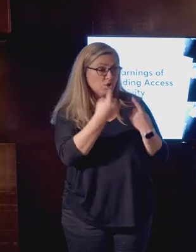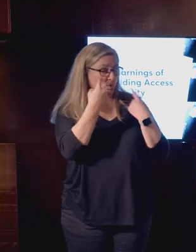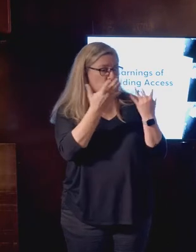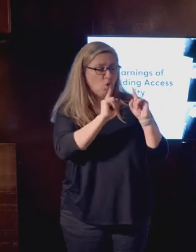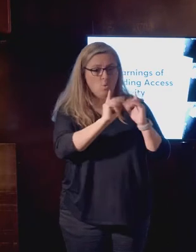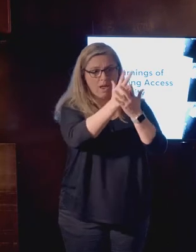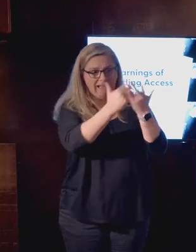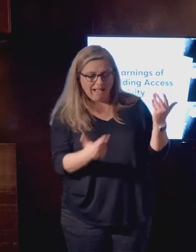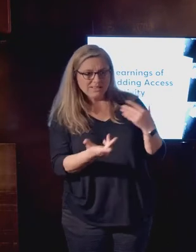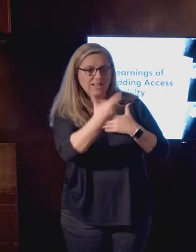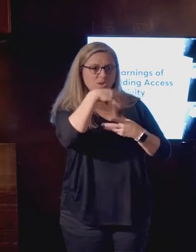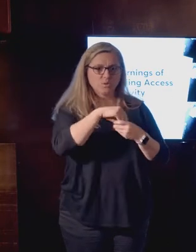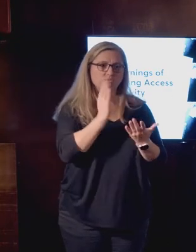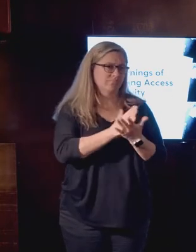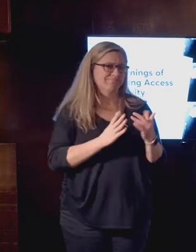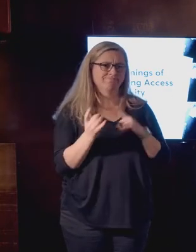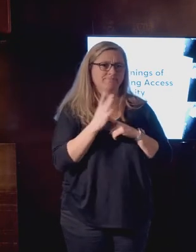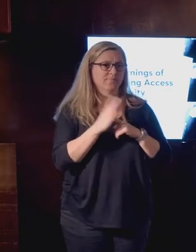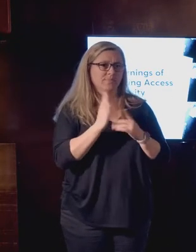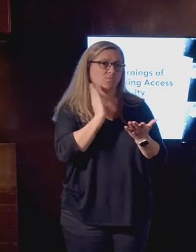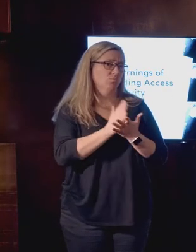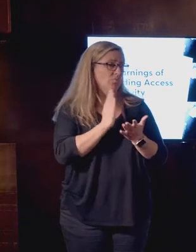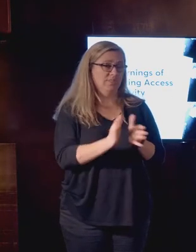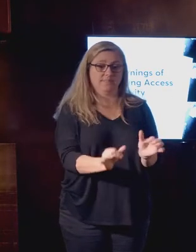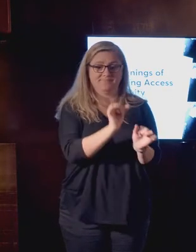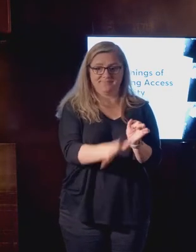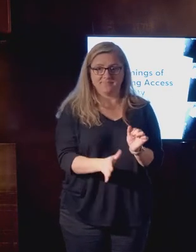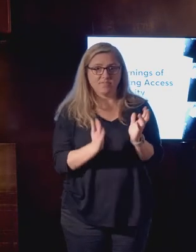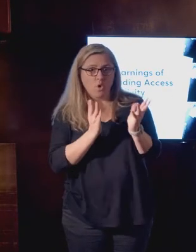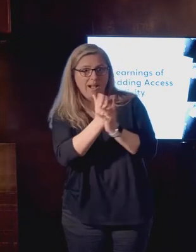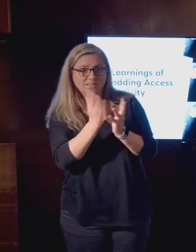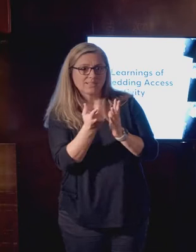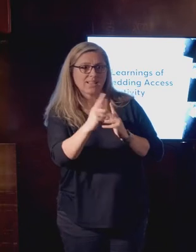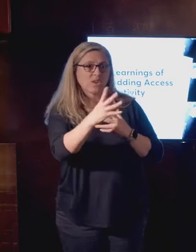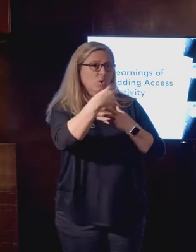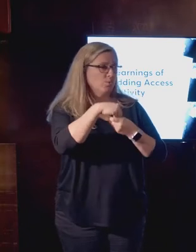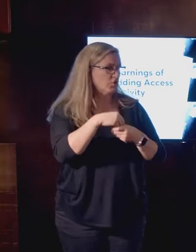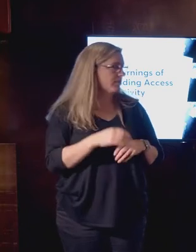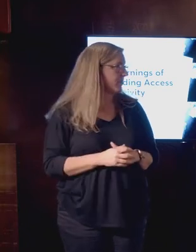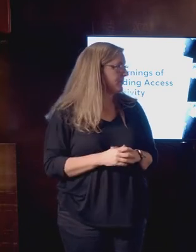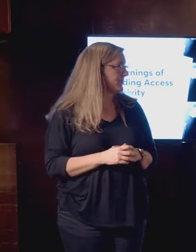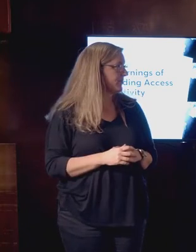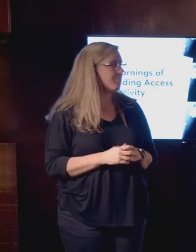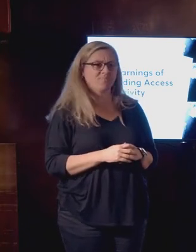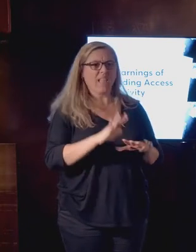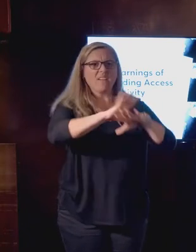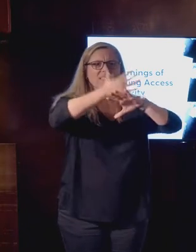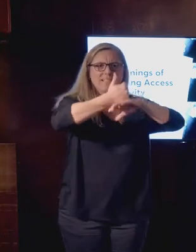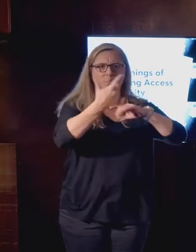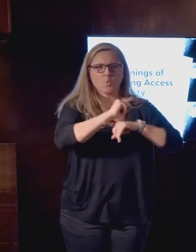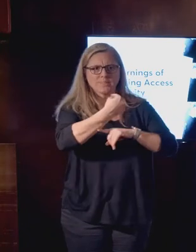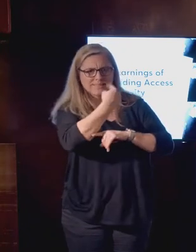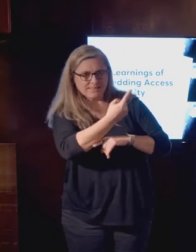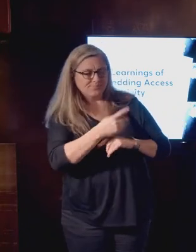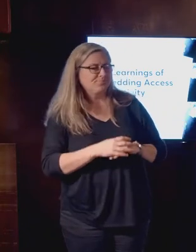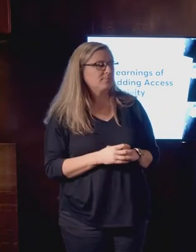important arts and inclusion is. And they're an excellent case for access and inclusion. So to start with, so now I've set the scene, I want to start by